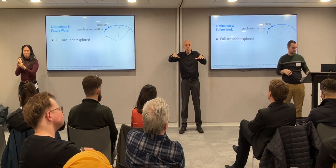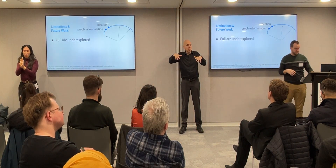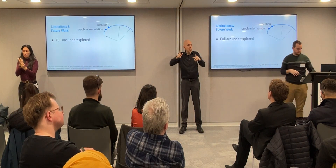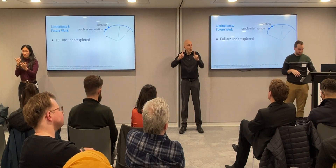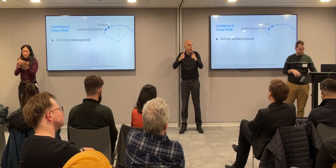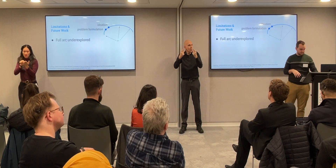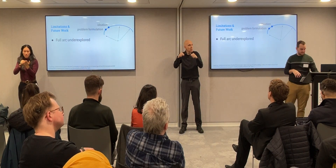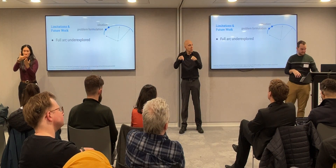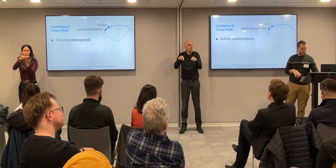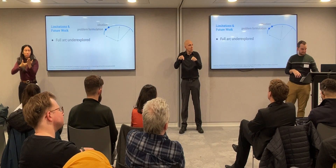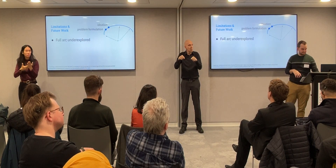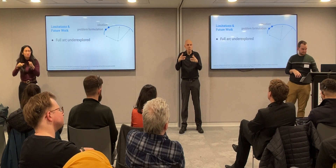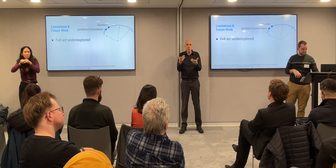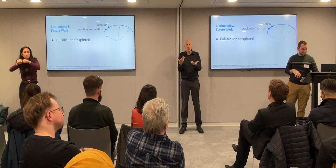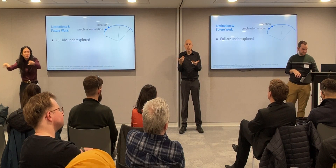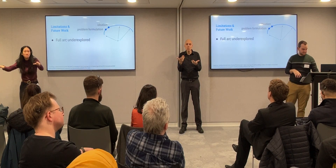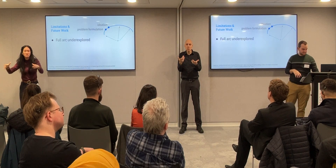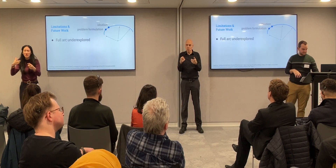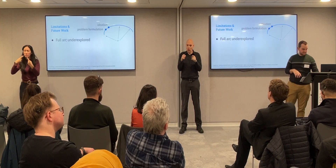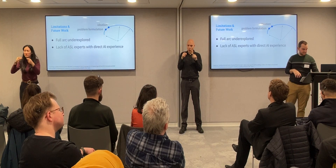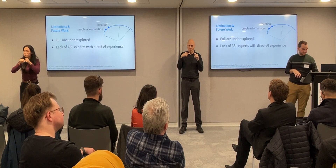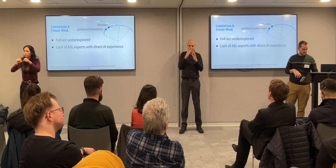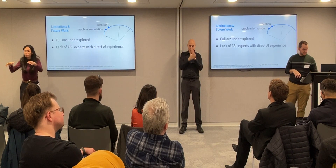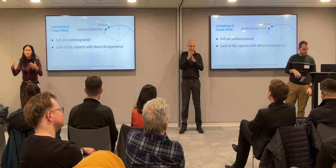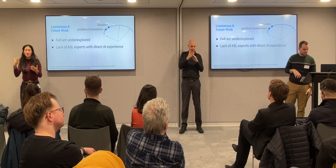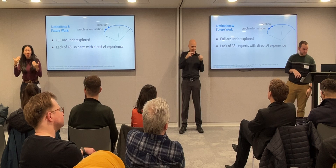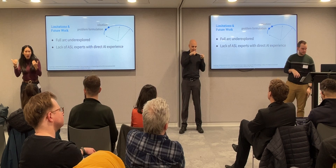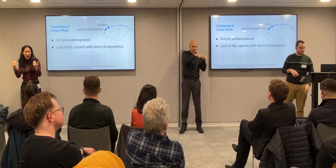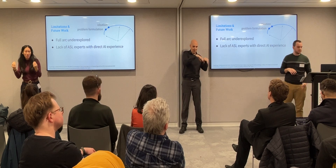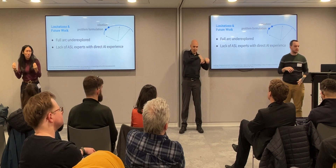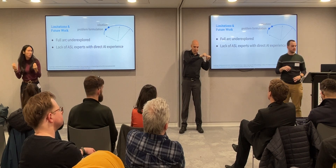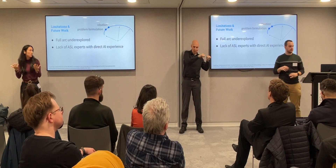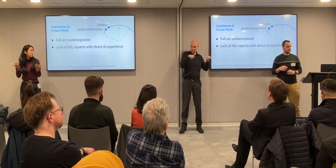haven't looked at these points of the arc yet.